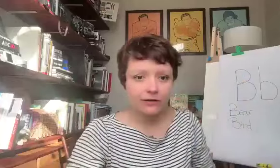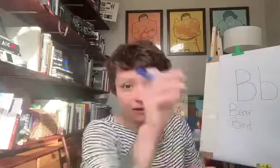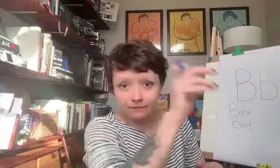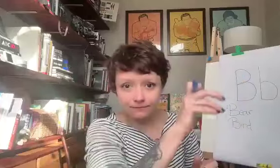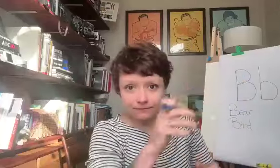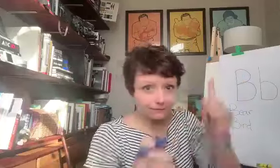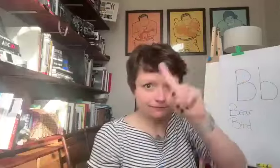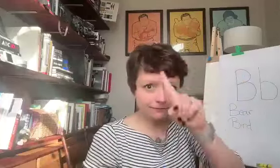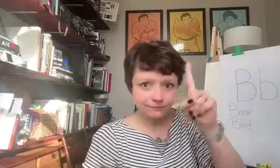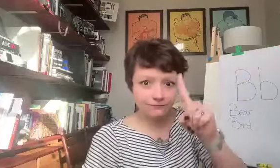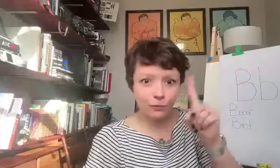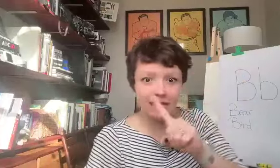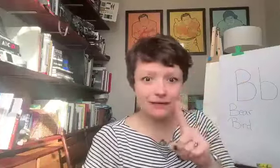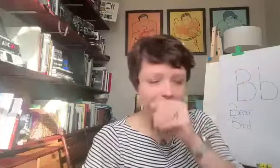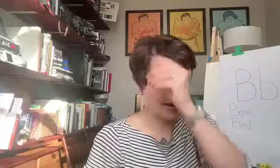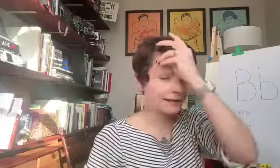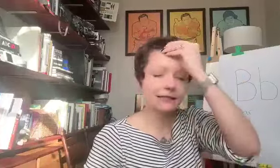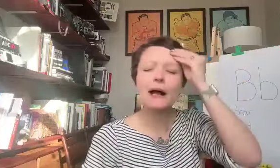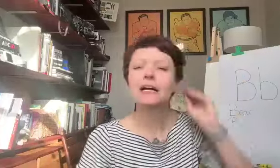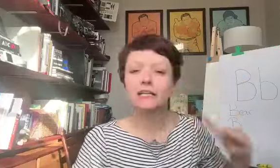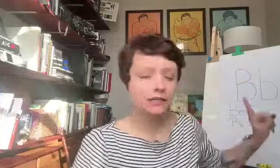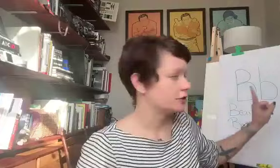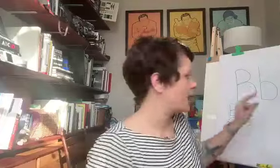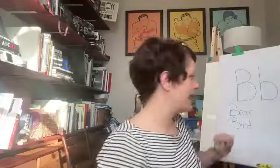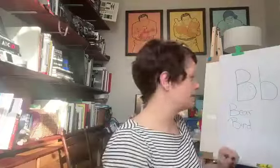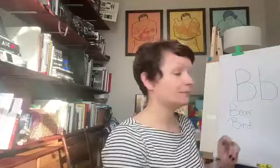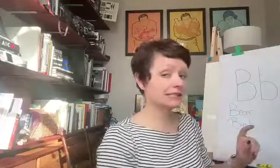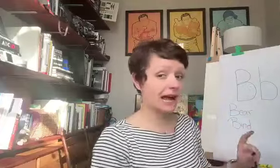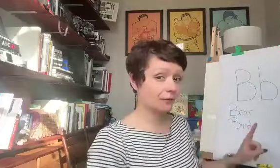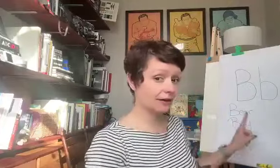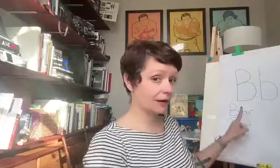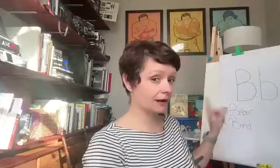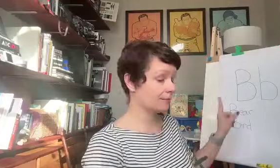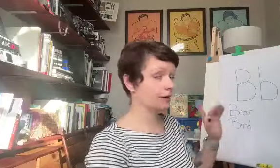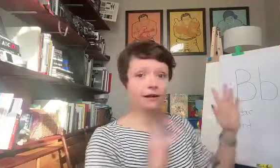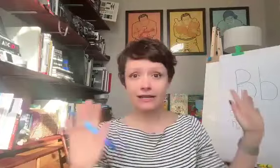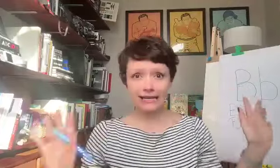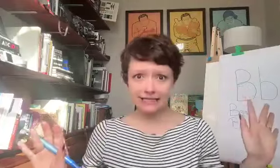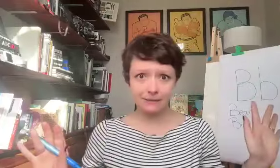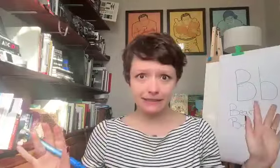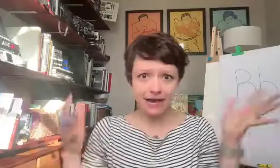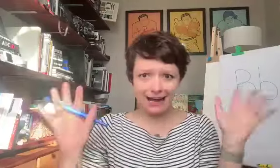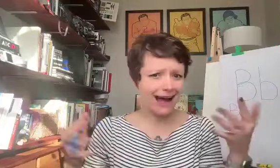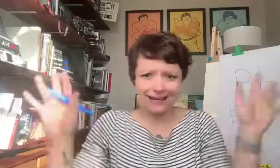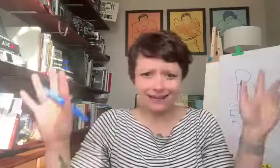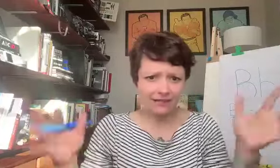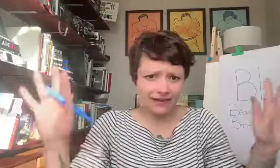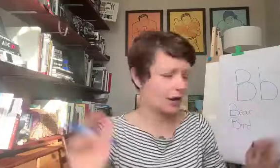So, with that being said, try it out. Because now we have bear and bird, easy smeezy, iconic, love it, know